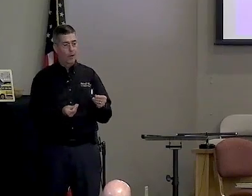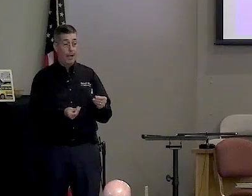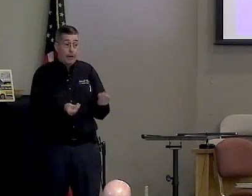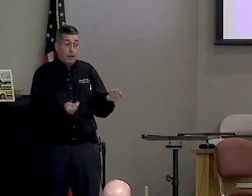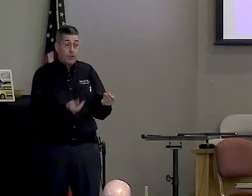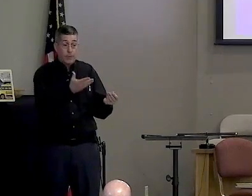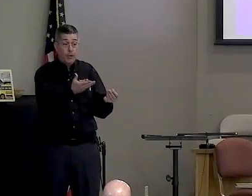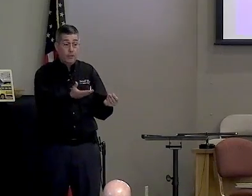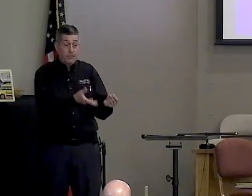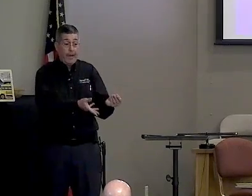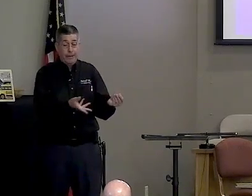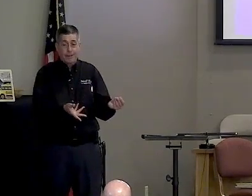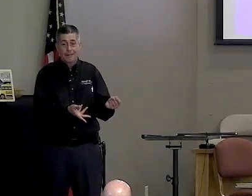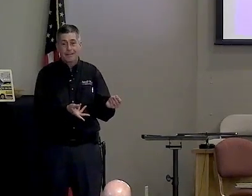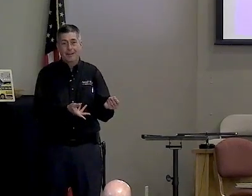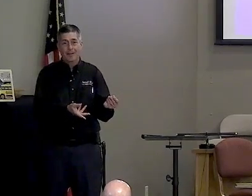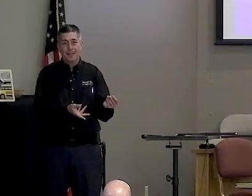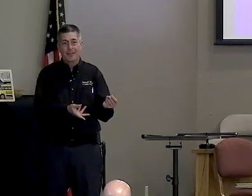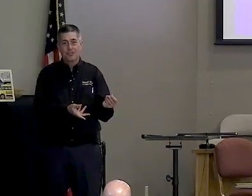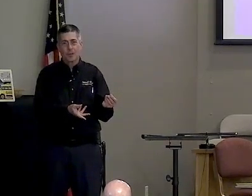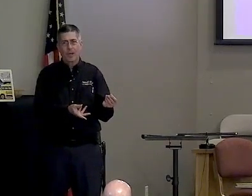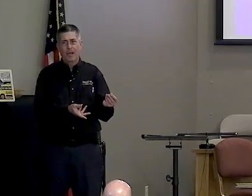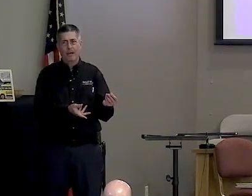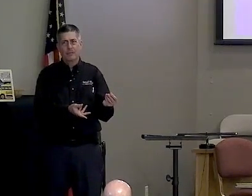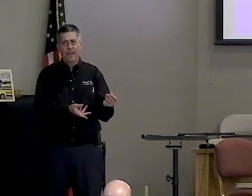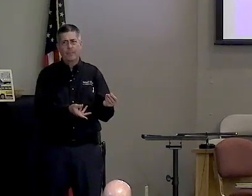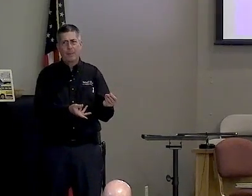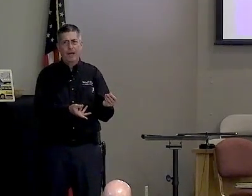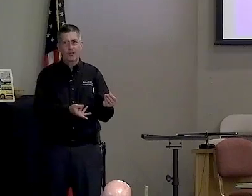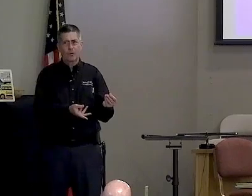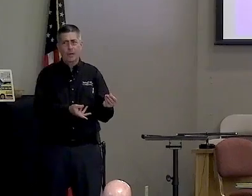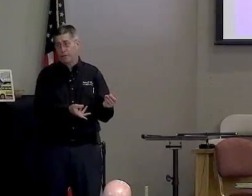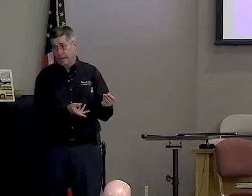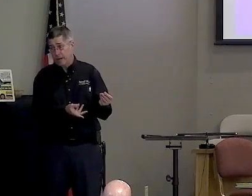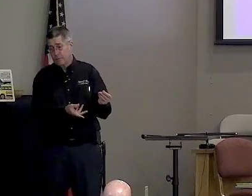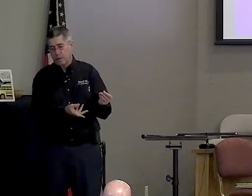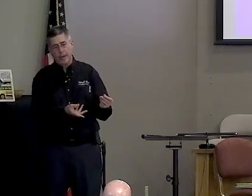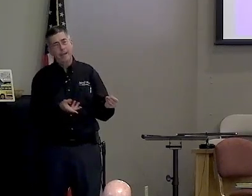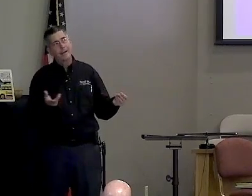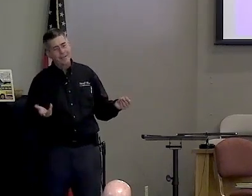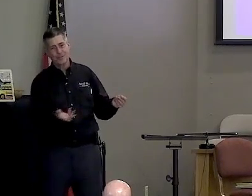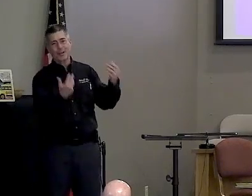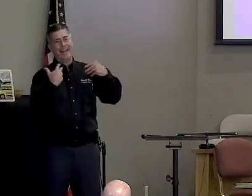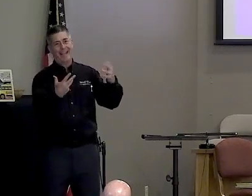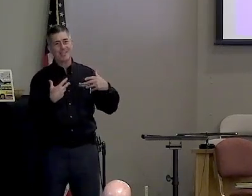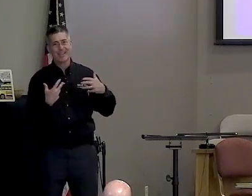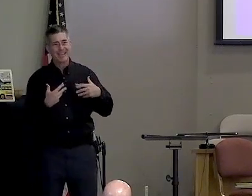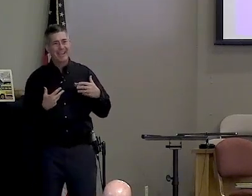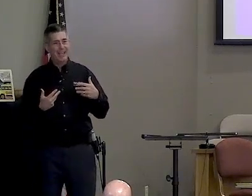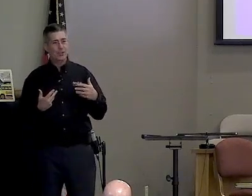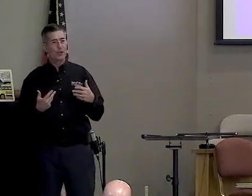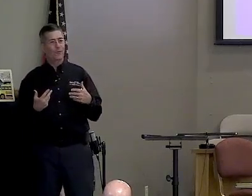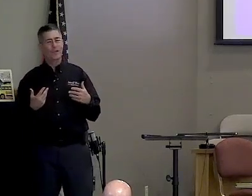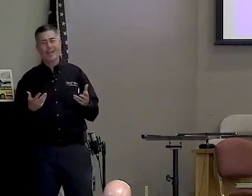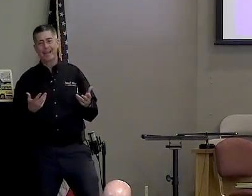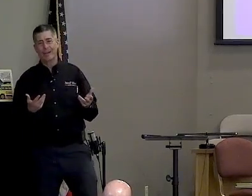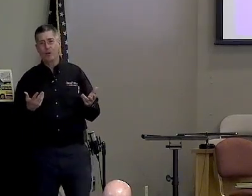I don't know. It's up to you. It's fake. You know, and they'll say, well, it's fake. Maybe I ought to throw away. You think I ought to throw away? They're still going to ask. And so you feel like almost